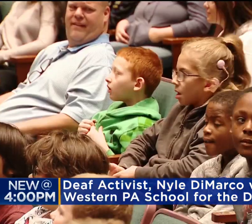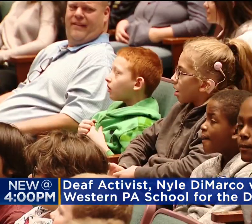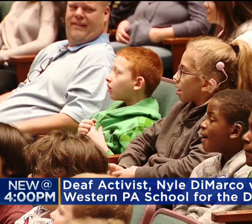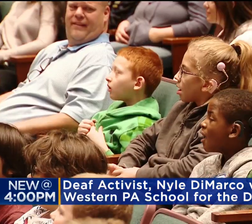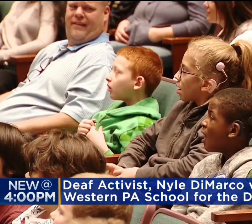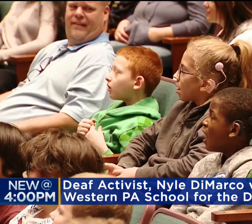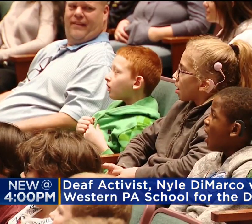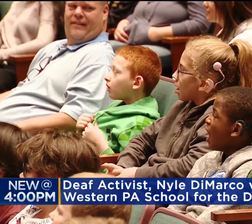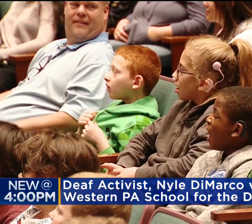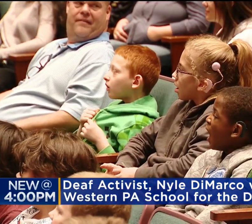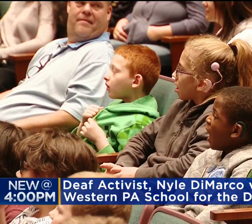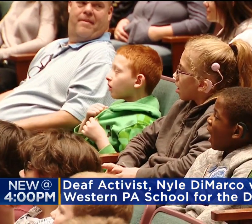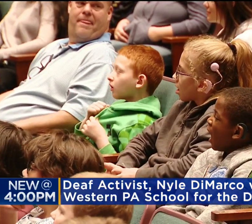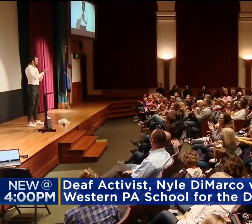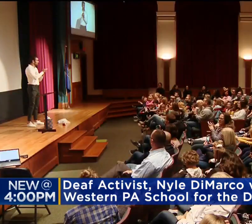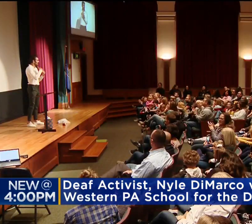through a sign language interpreter today.